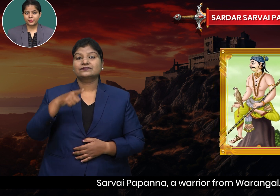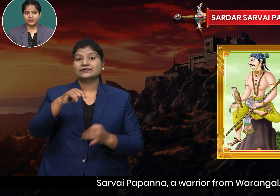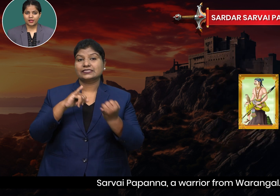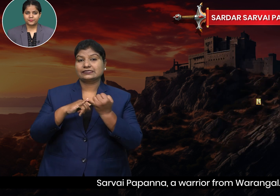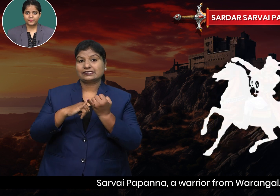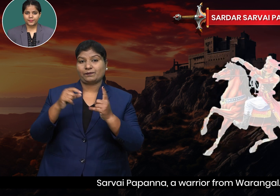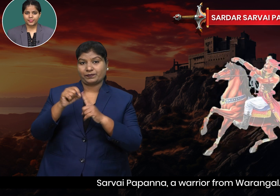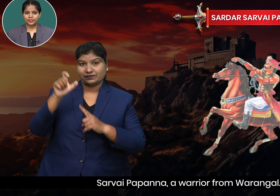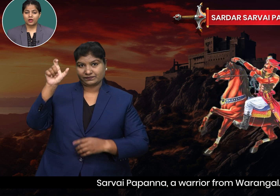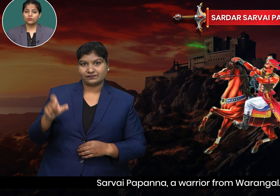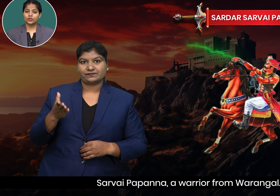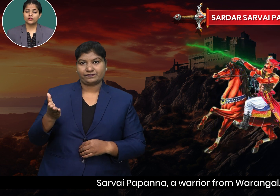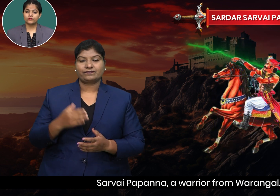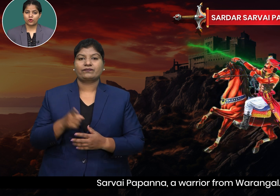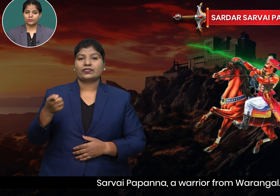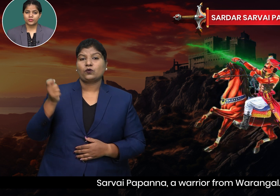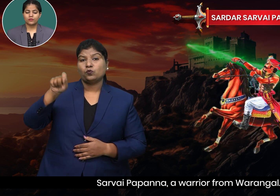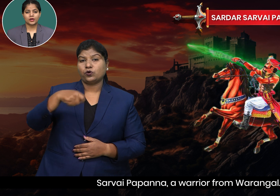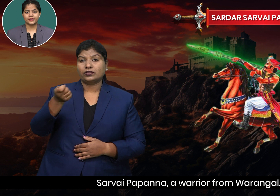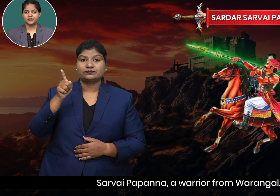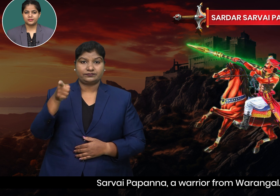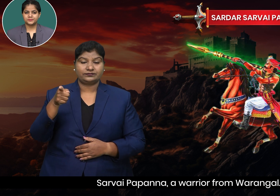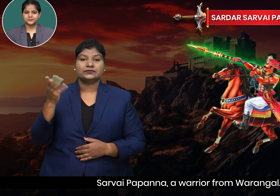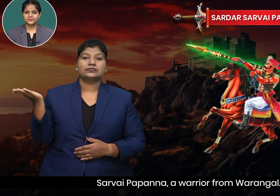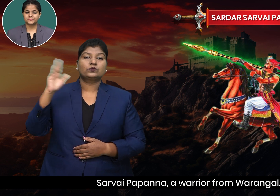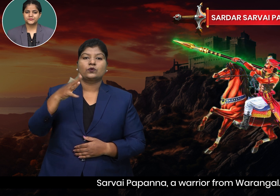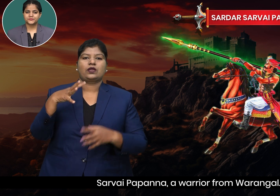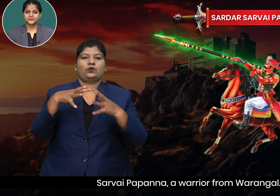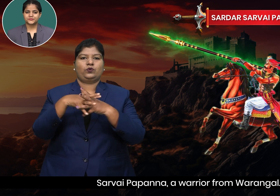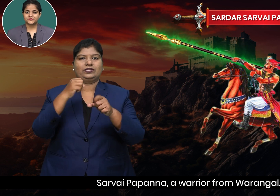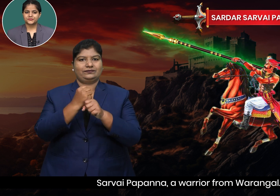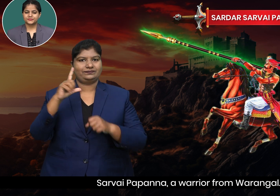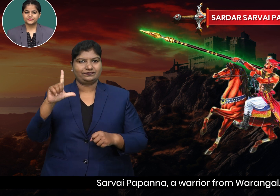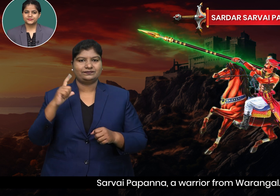Sarvai Papanna, a warrior from Warangal.